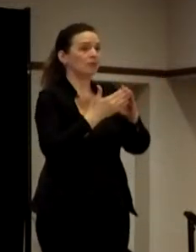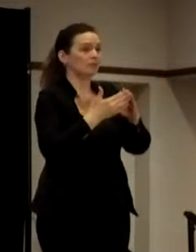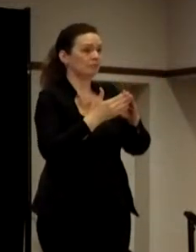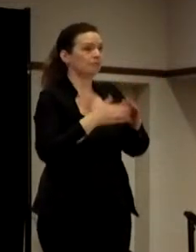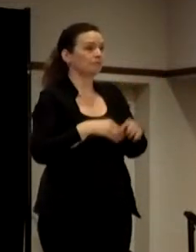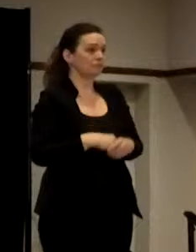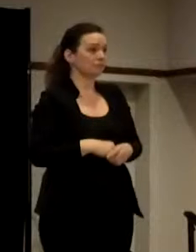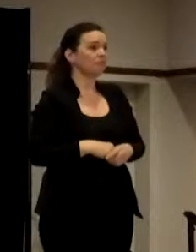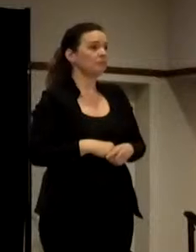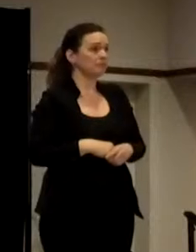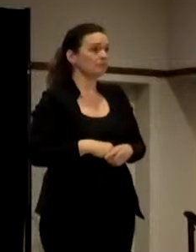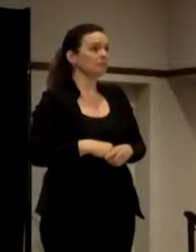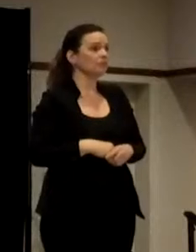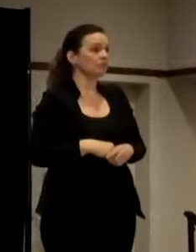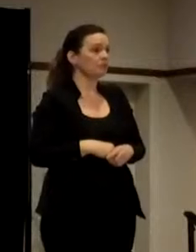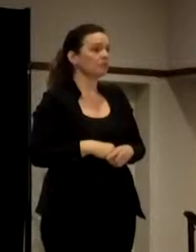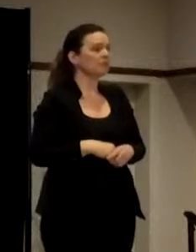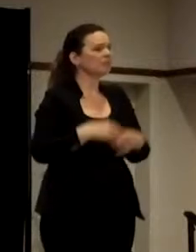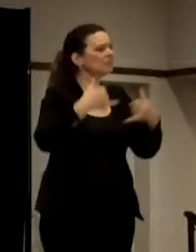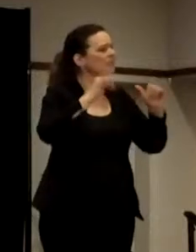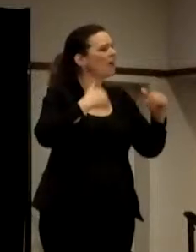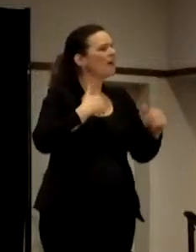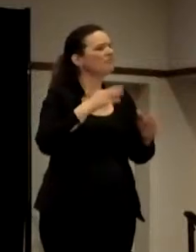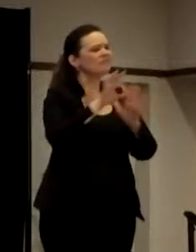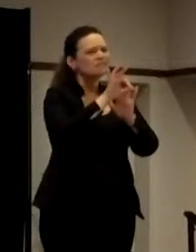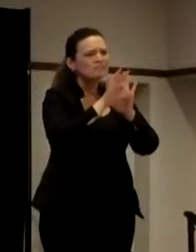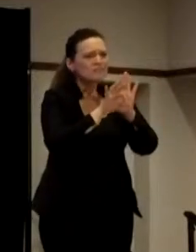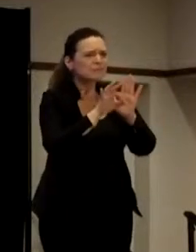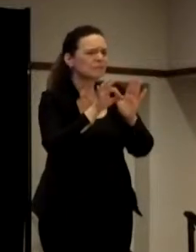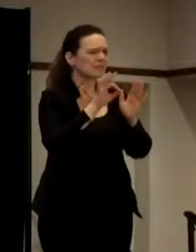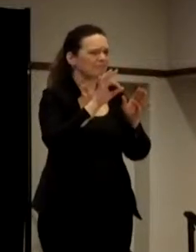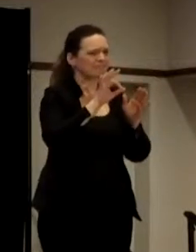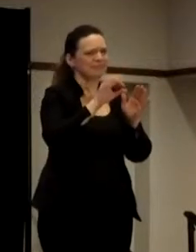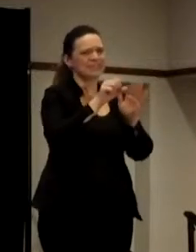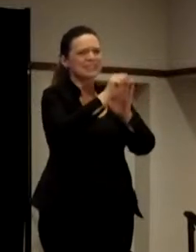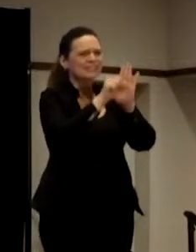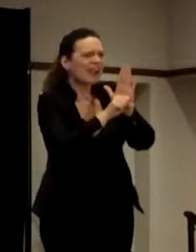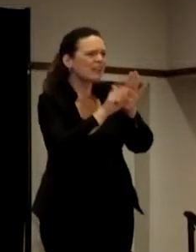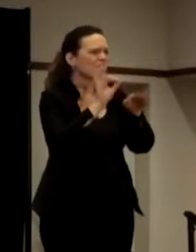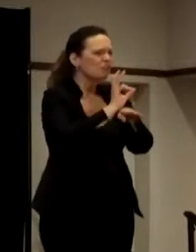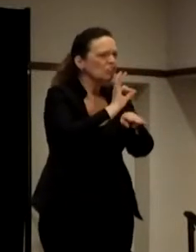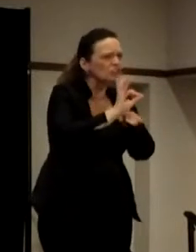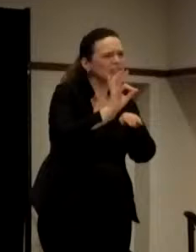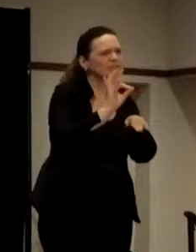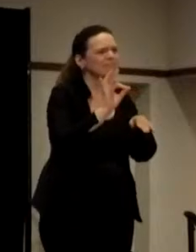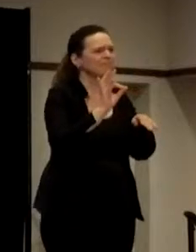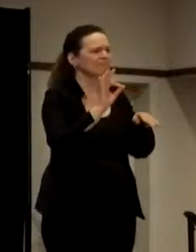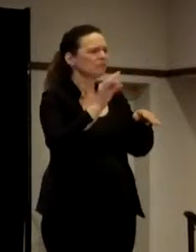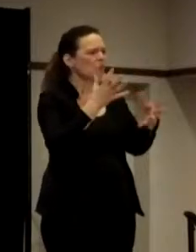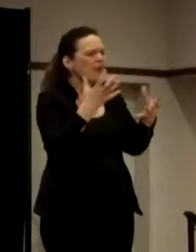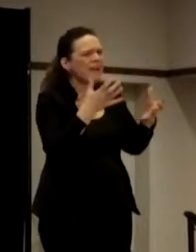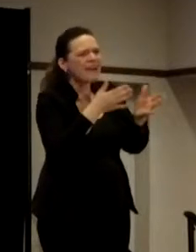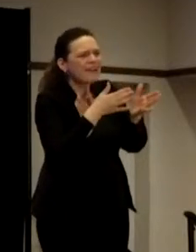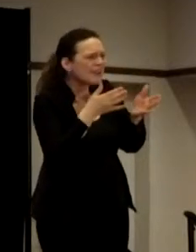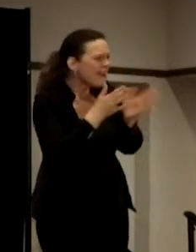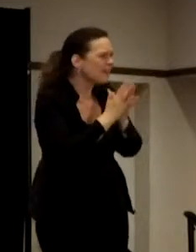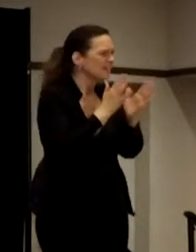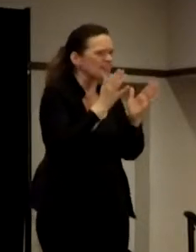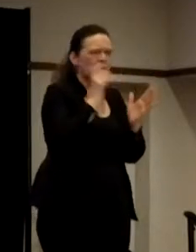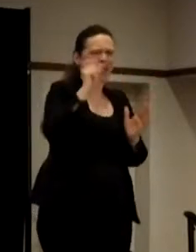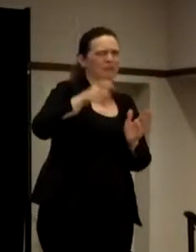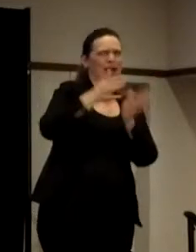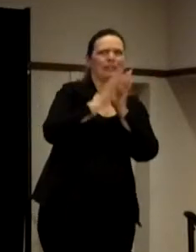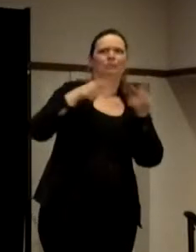at a statewide level, but when we have to go consistently for basic things, that